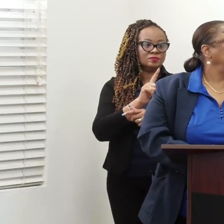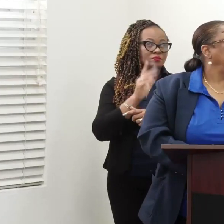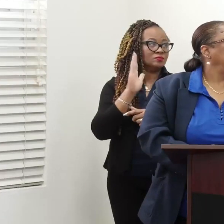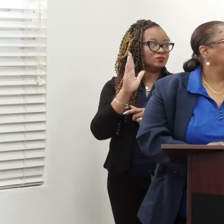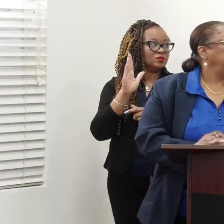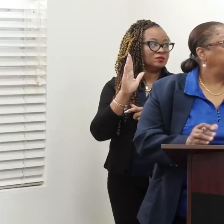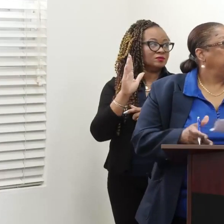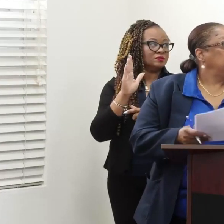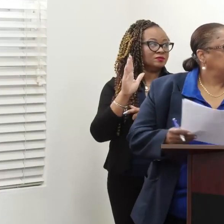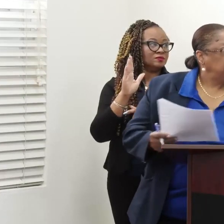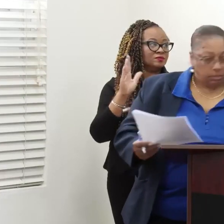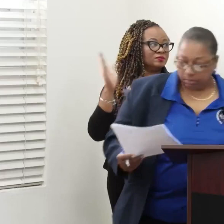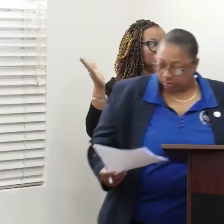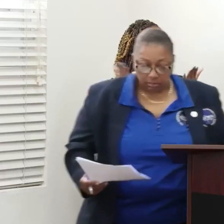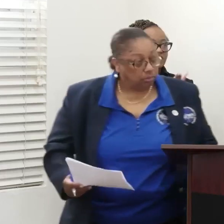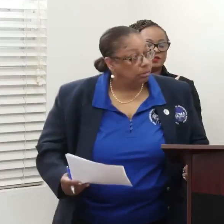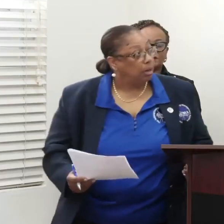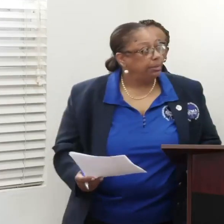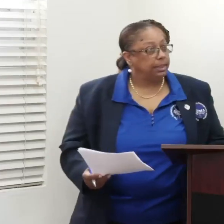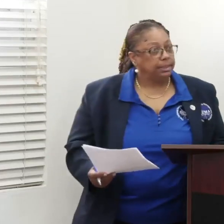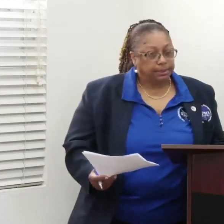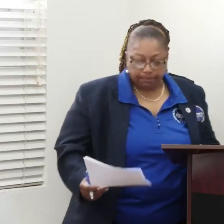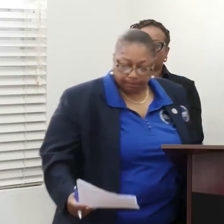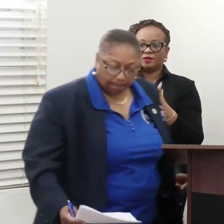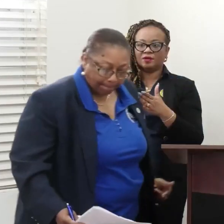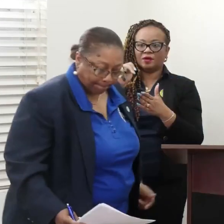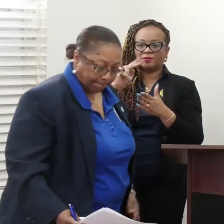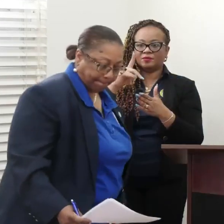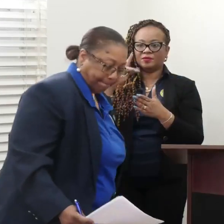will bring us updates.